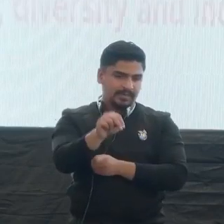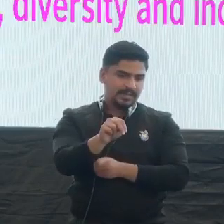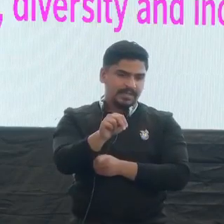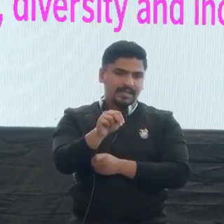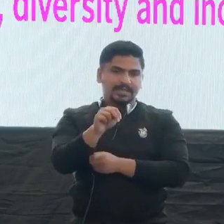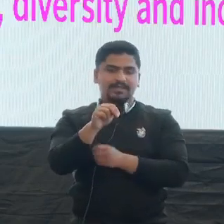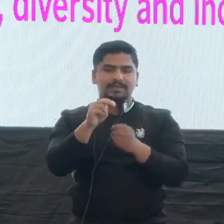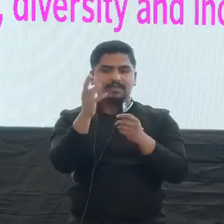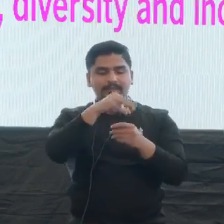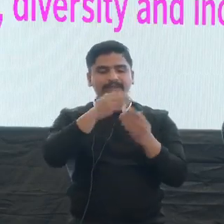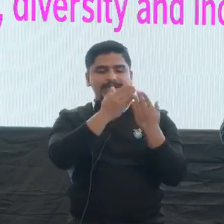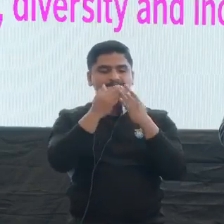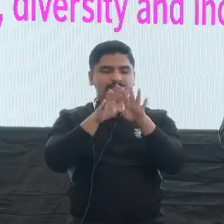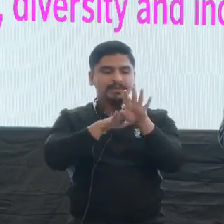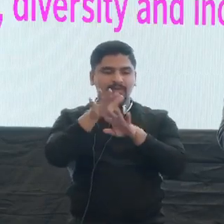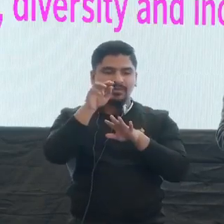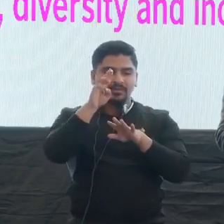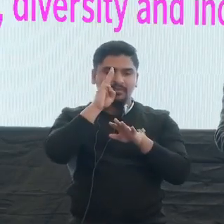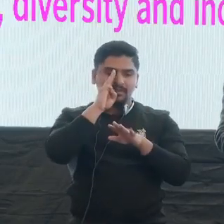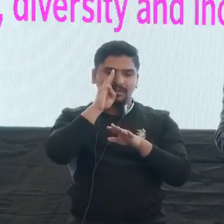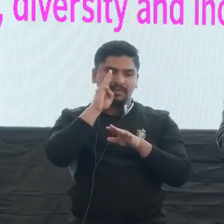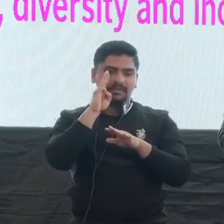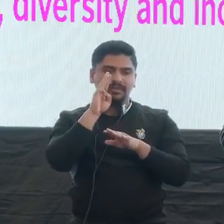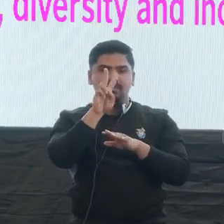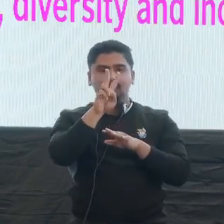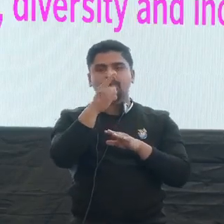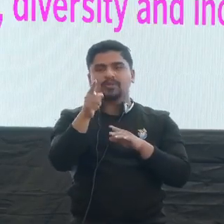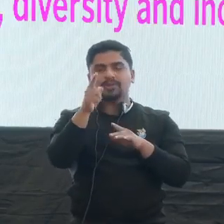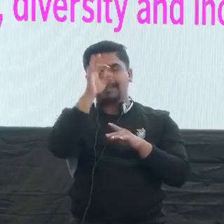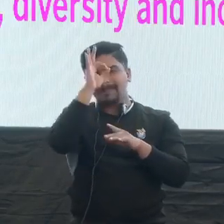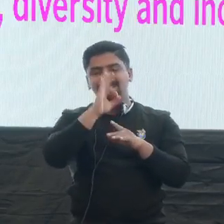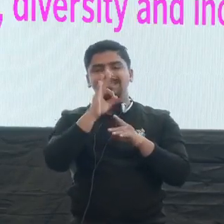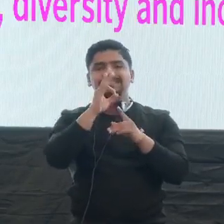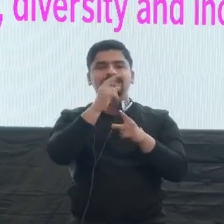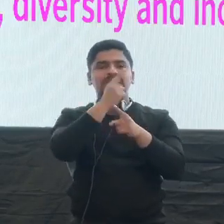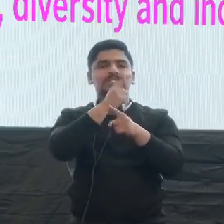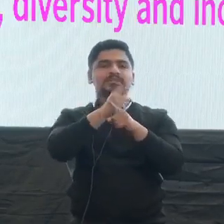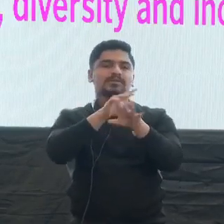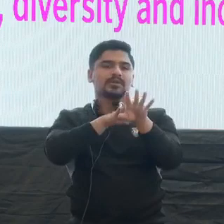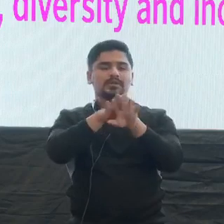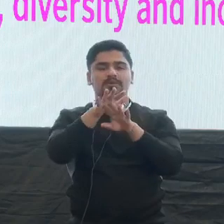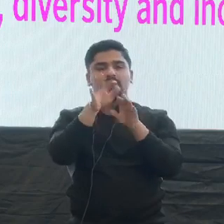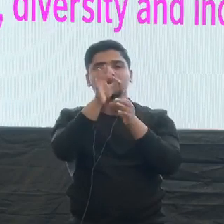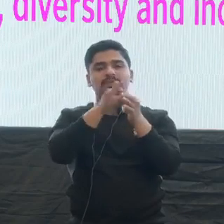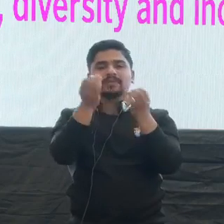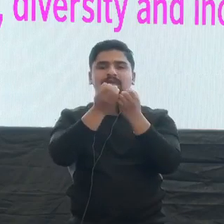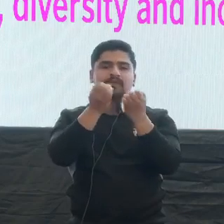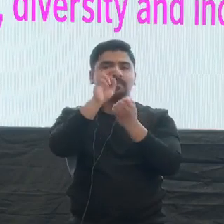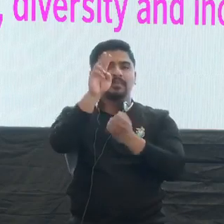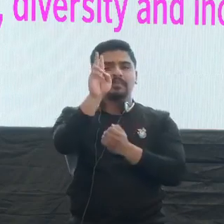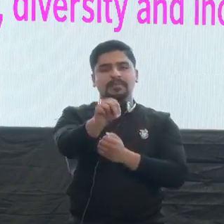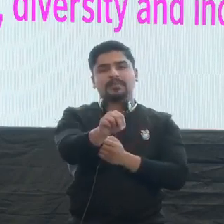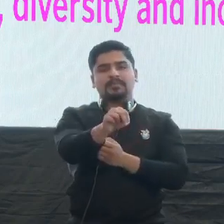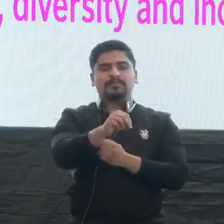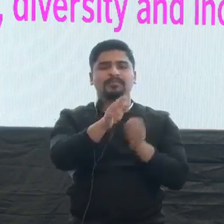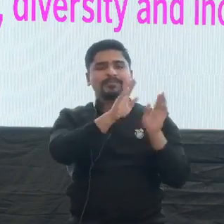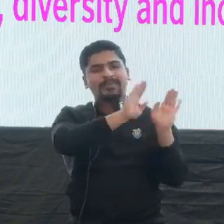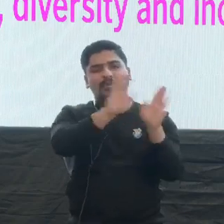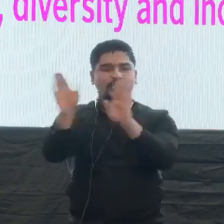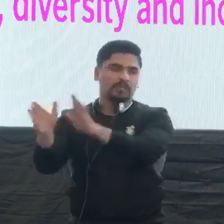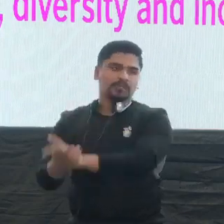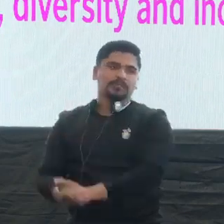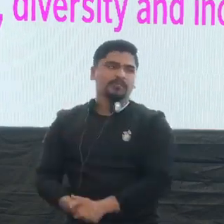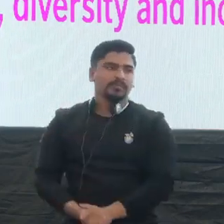secondary schools should be equipped with at least 2 special educators with resource room also. Thank you.